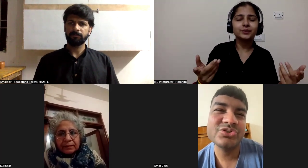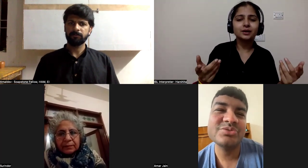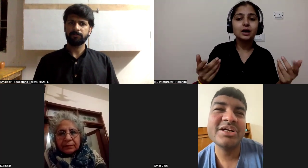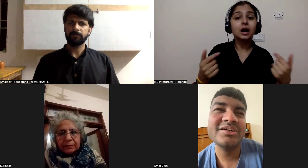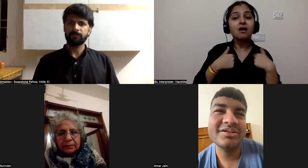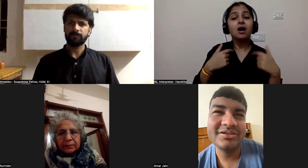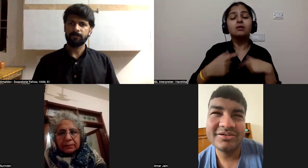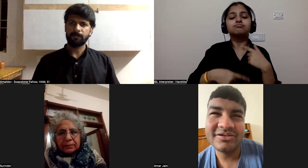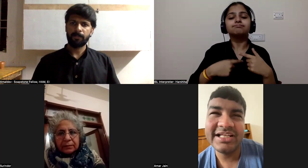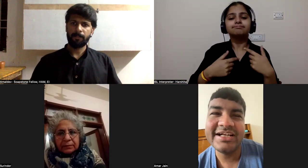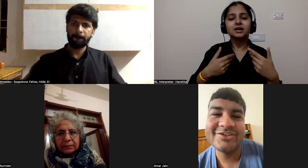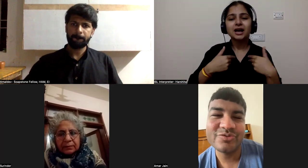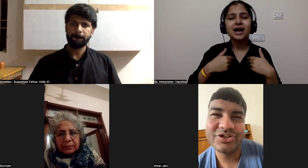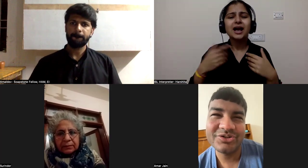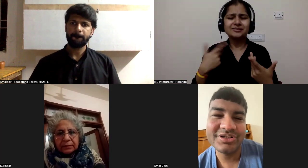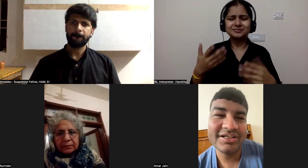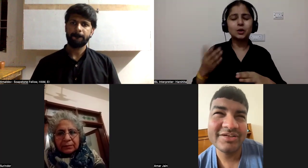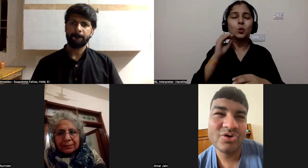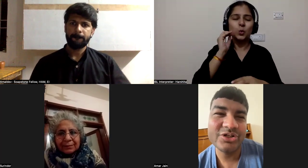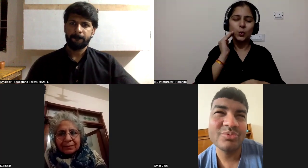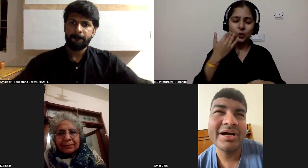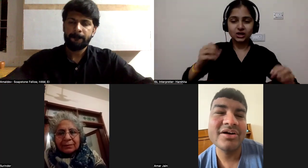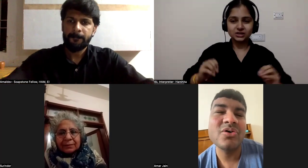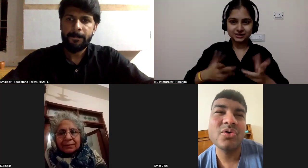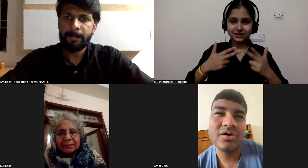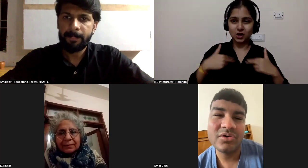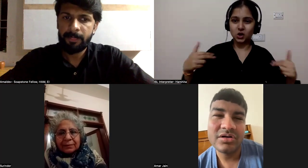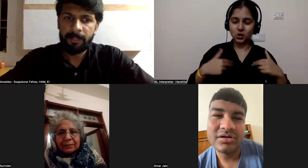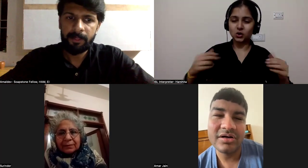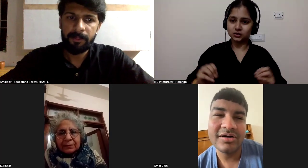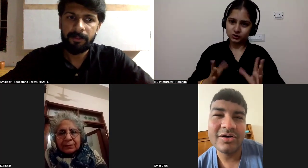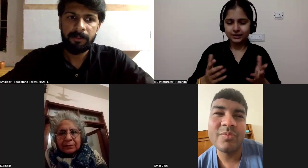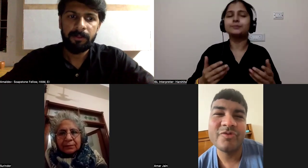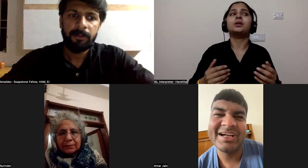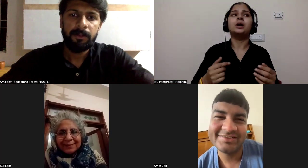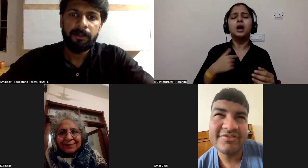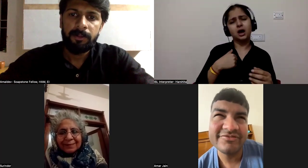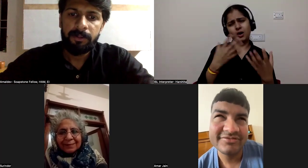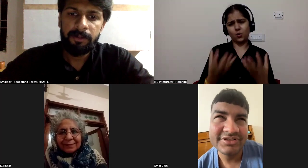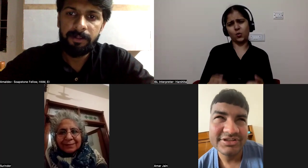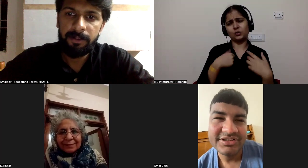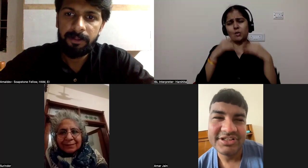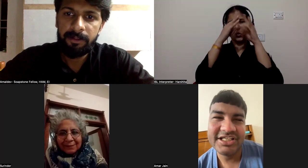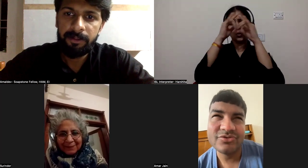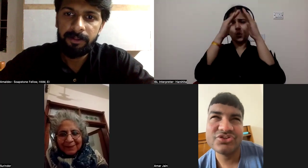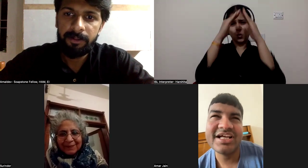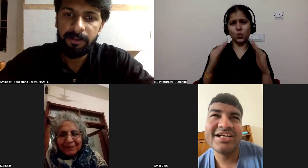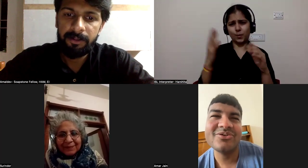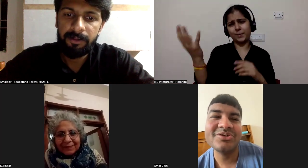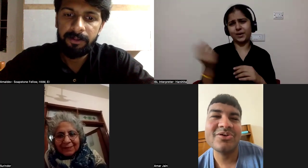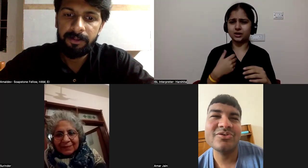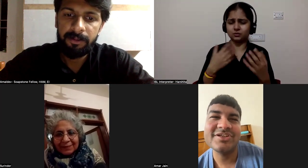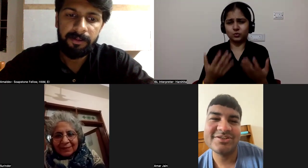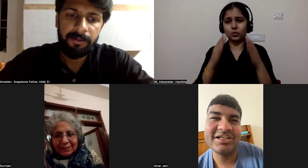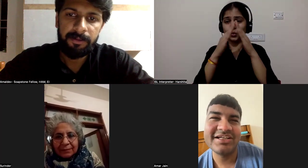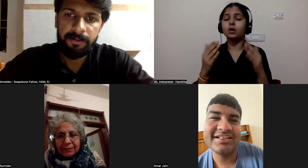I was in my early days of career and I wanted to buy a home for myself. And I was denied on